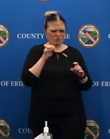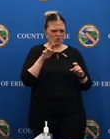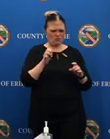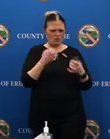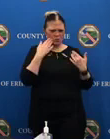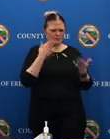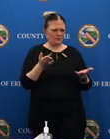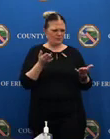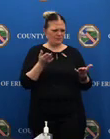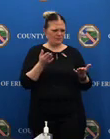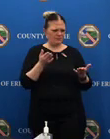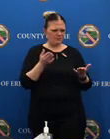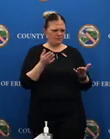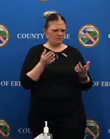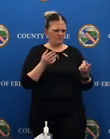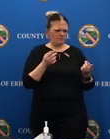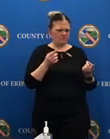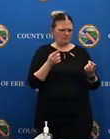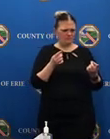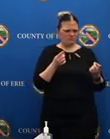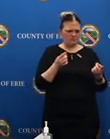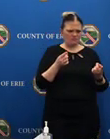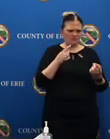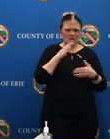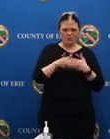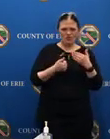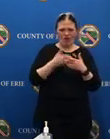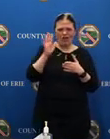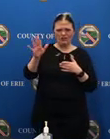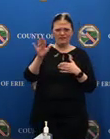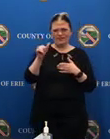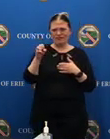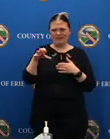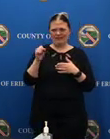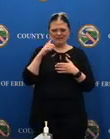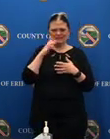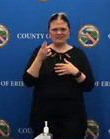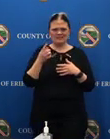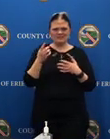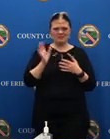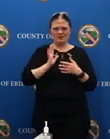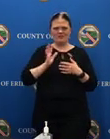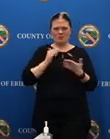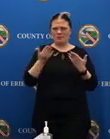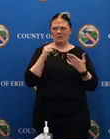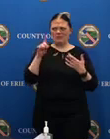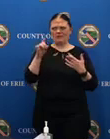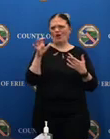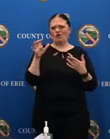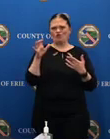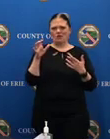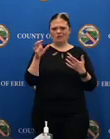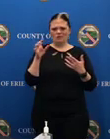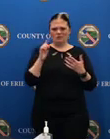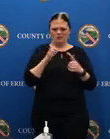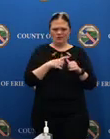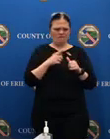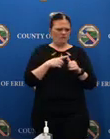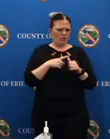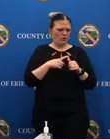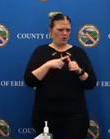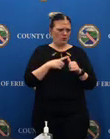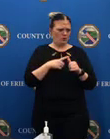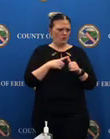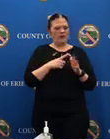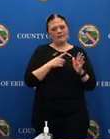was, I wouldn't be surprised. Yeah, it was all their cases at one Yeah, time. it may have been like 100 cases that their first, or at